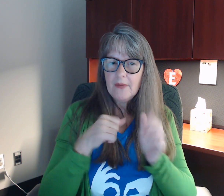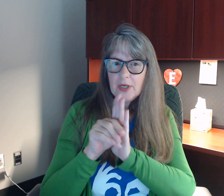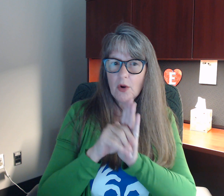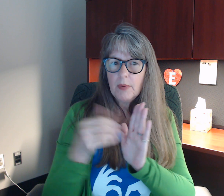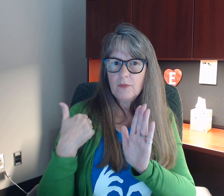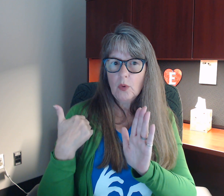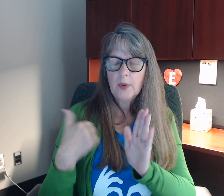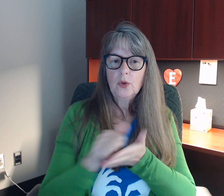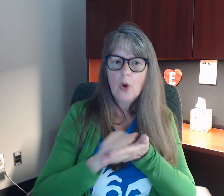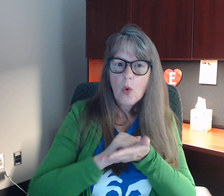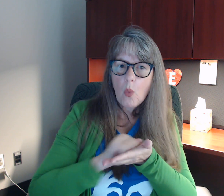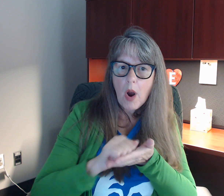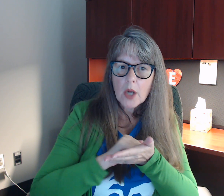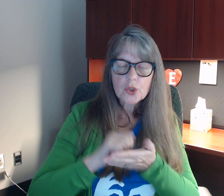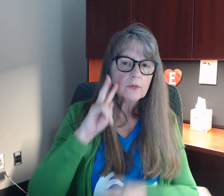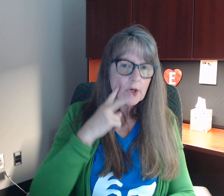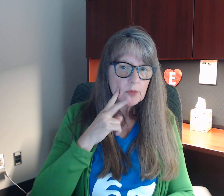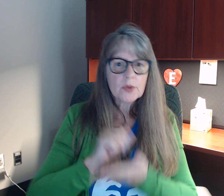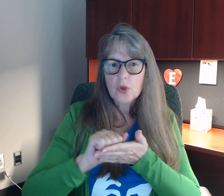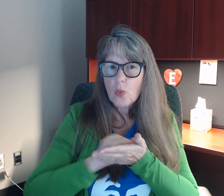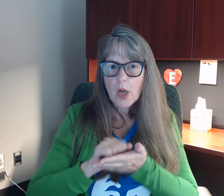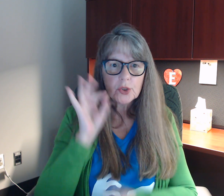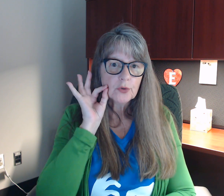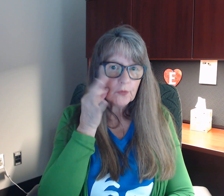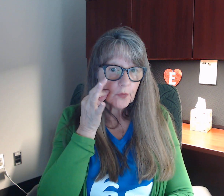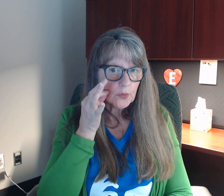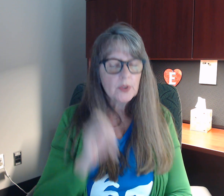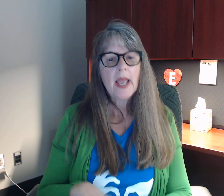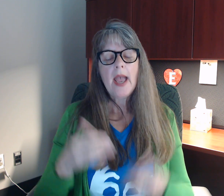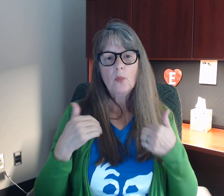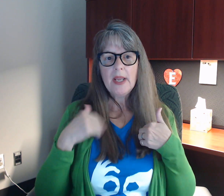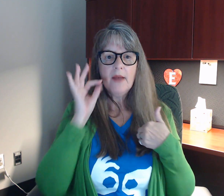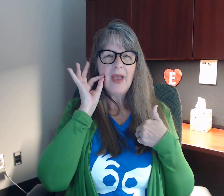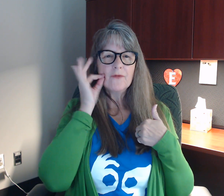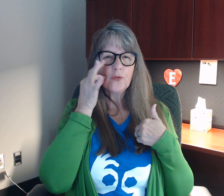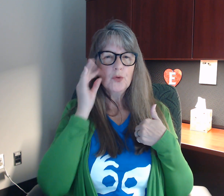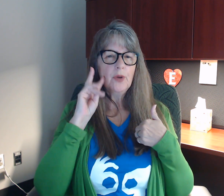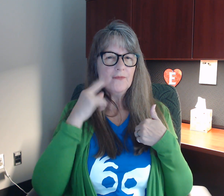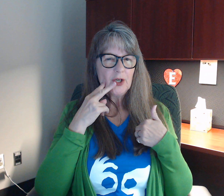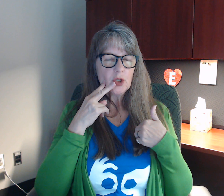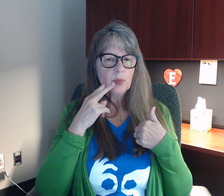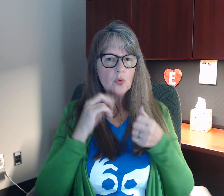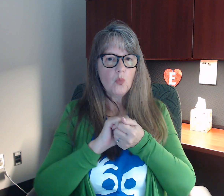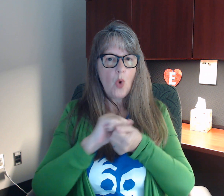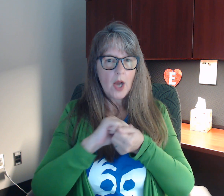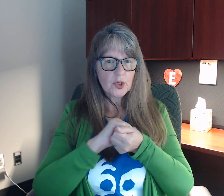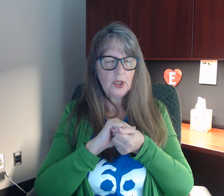video before where you wash your vegetables and you wash your fruit. And we have that fruit and vegetable wash that you